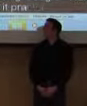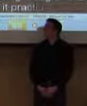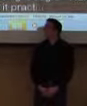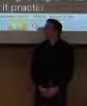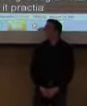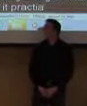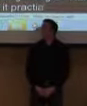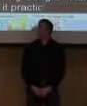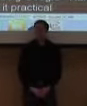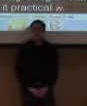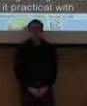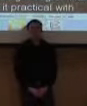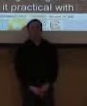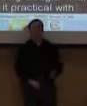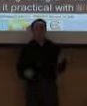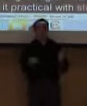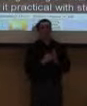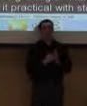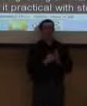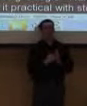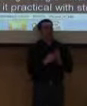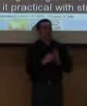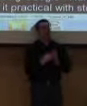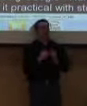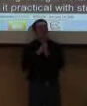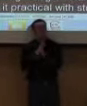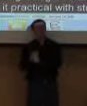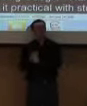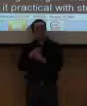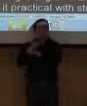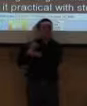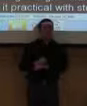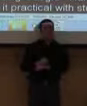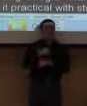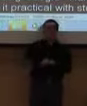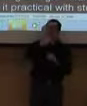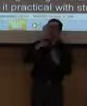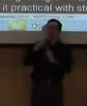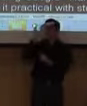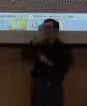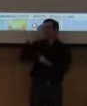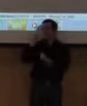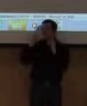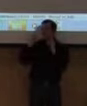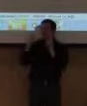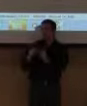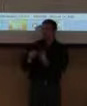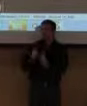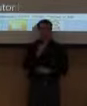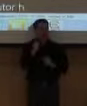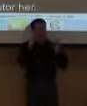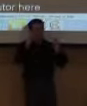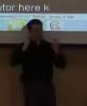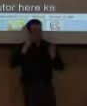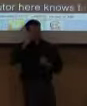So again, modeling the traditional face-to-face tutoring session, any tutor in this room here knows